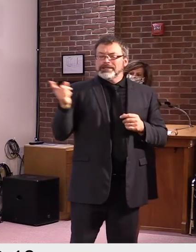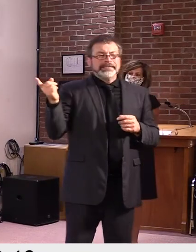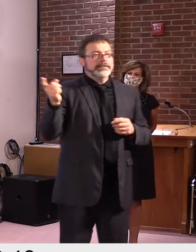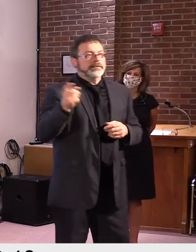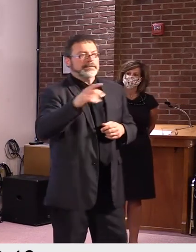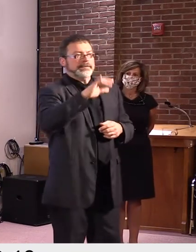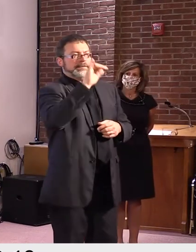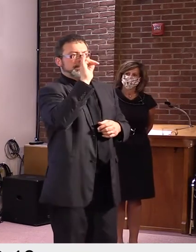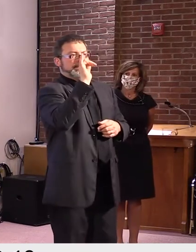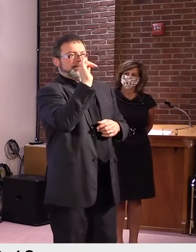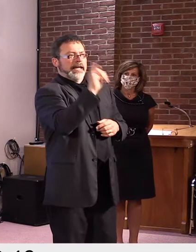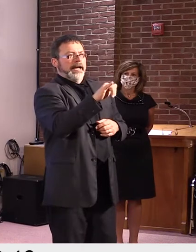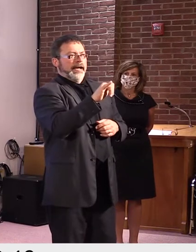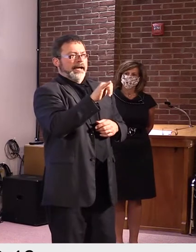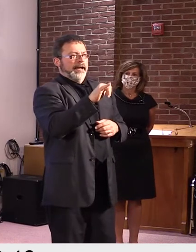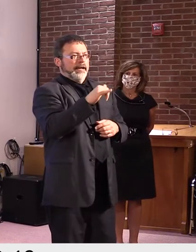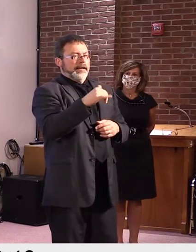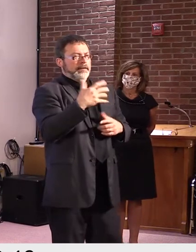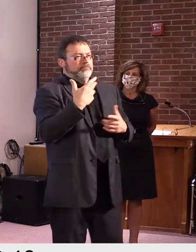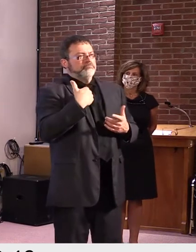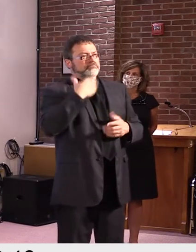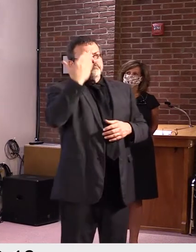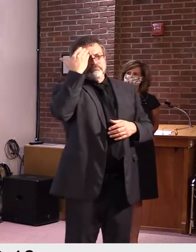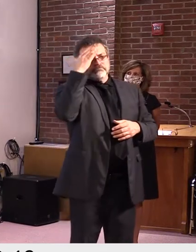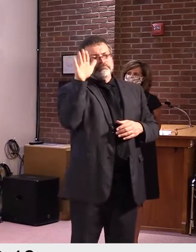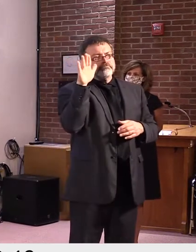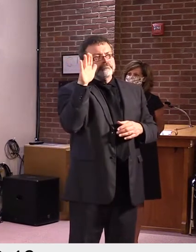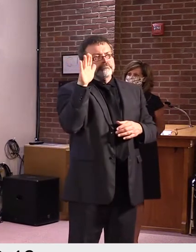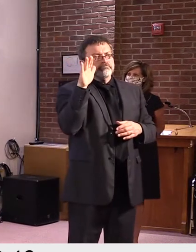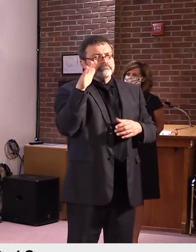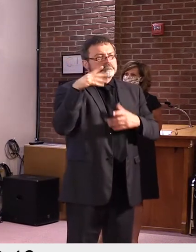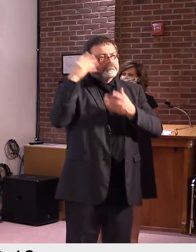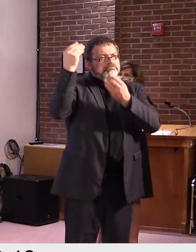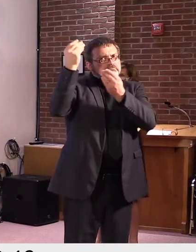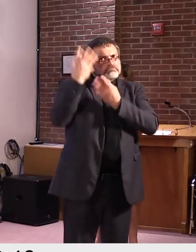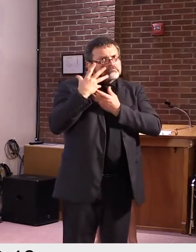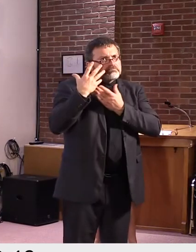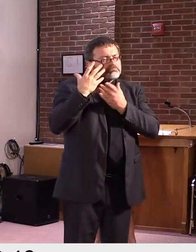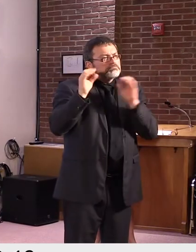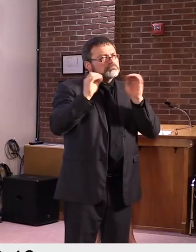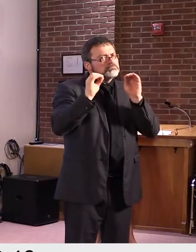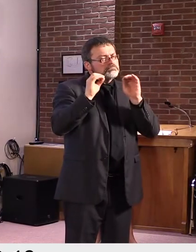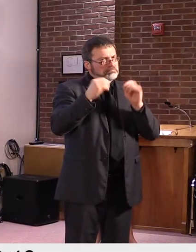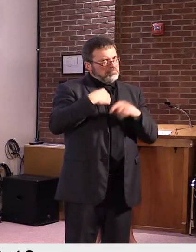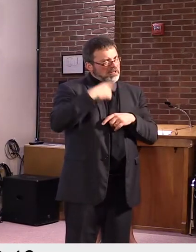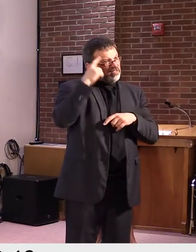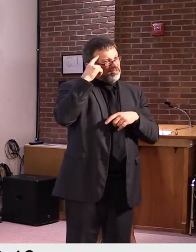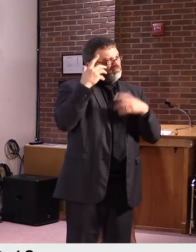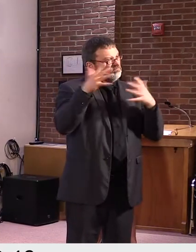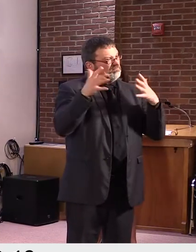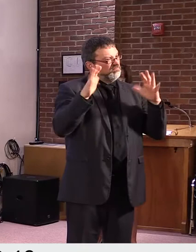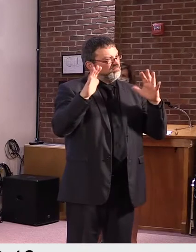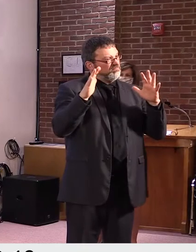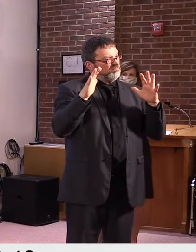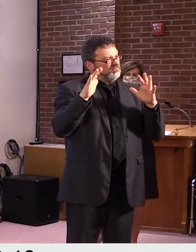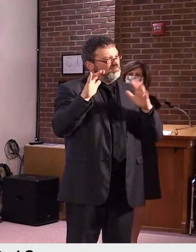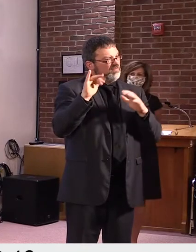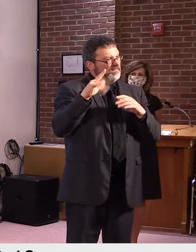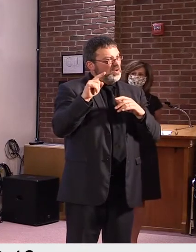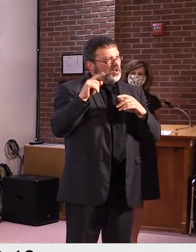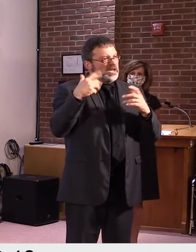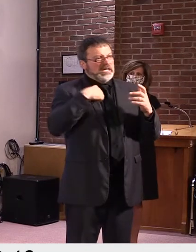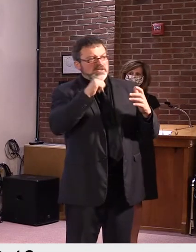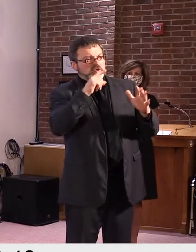Congress in between this time. It doesn't sound like it to me. Maybe a better question for the congressional delegation, but we're